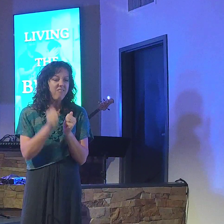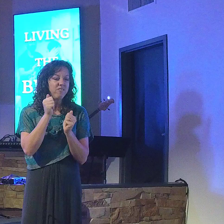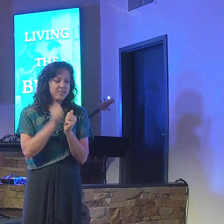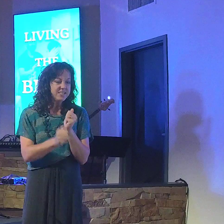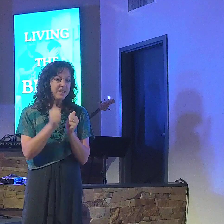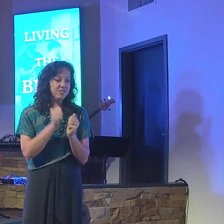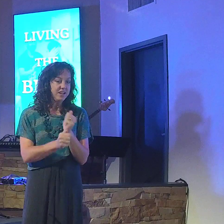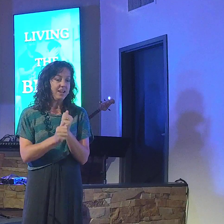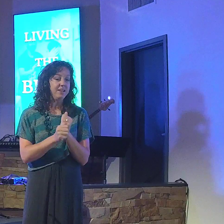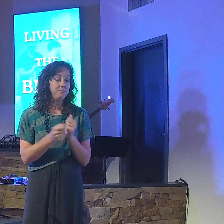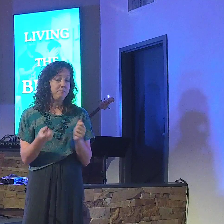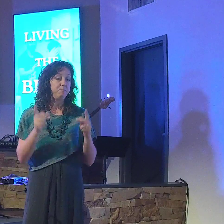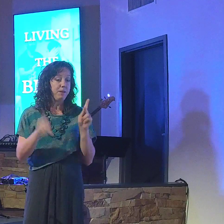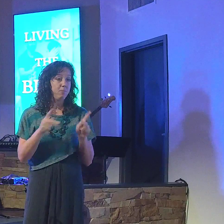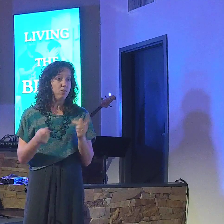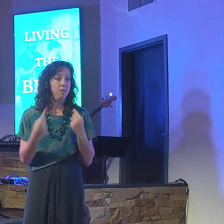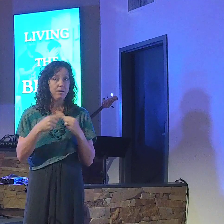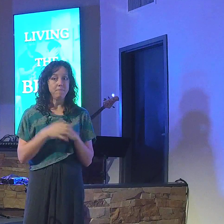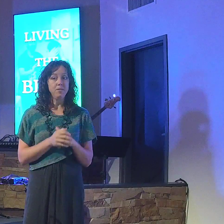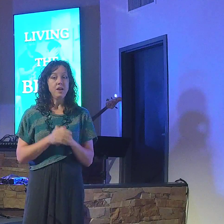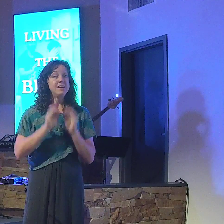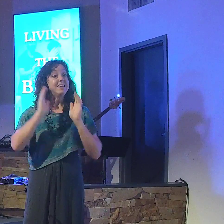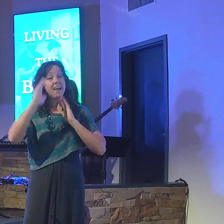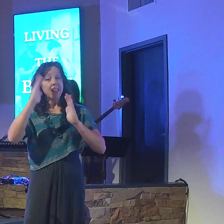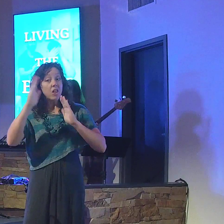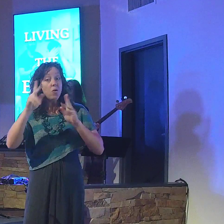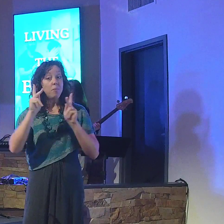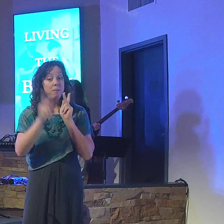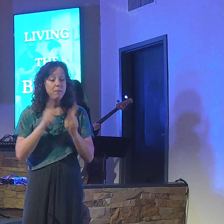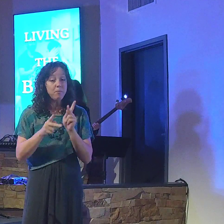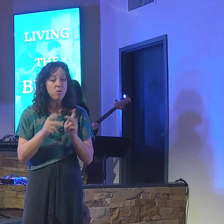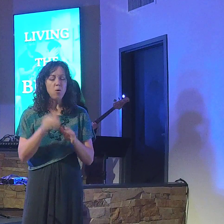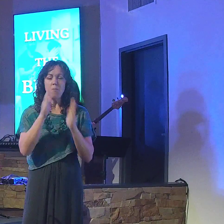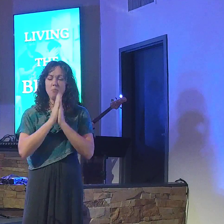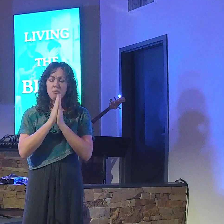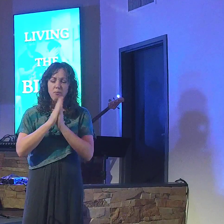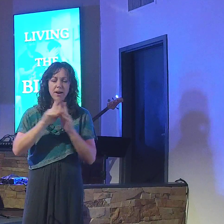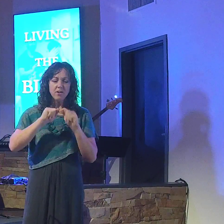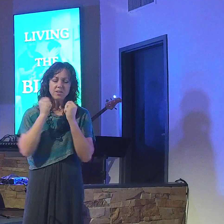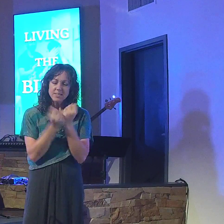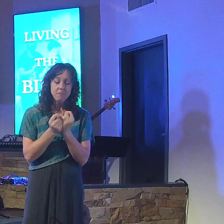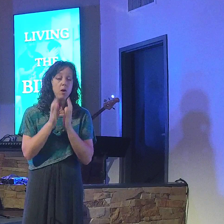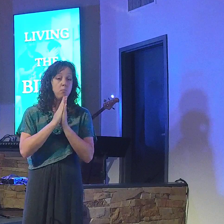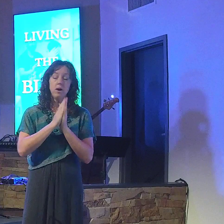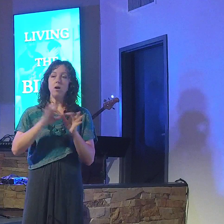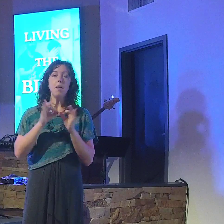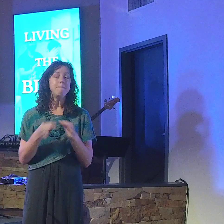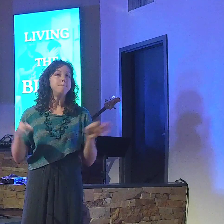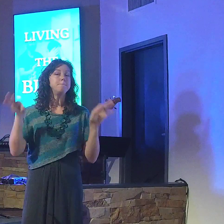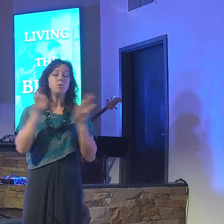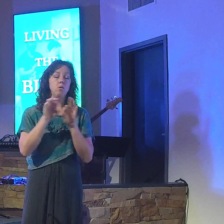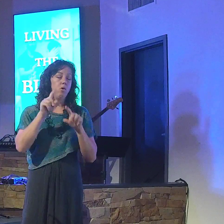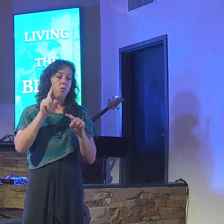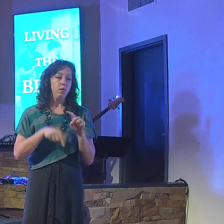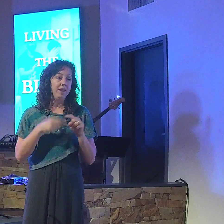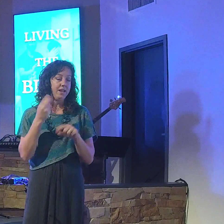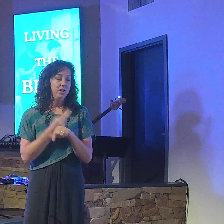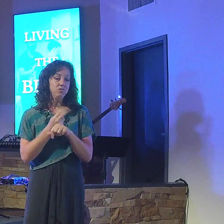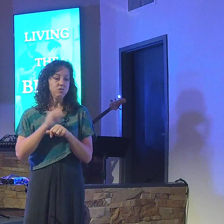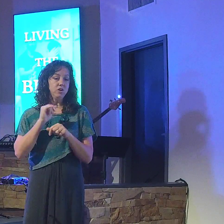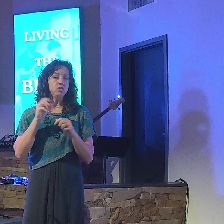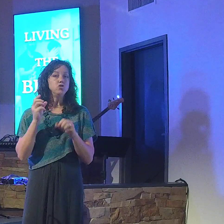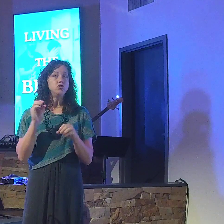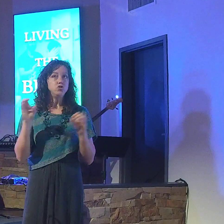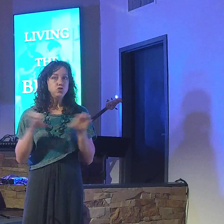people doing guest registration, greeting people as they come in. Prayer team, prayer is so important. We can't do Walk Through Bethlehem in our own strength. We